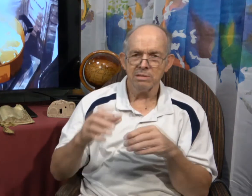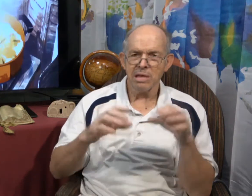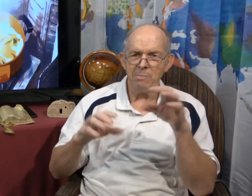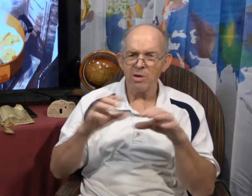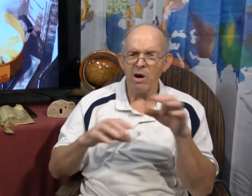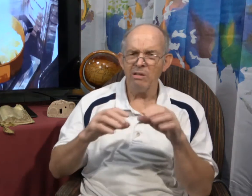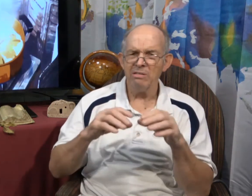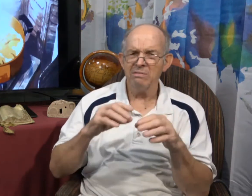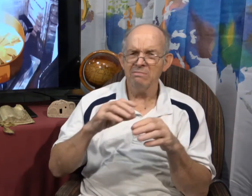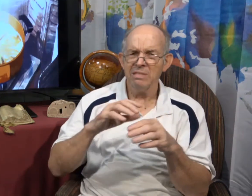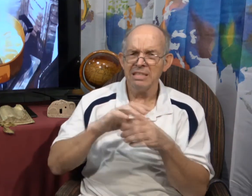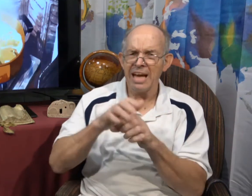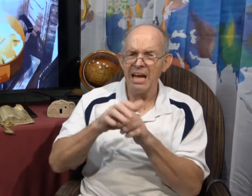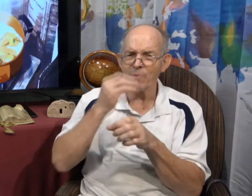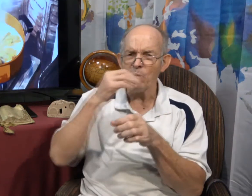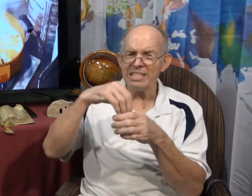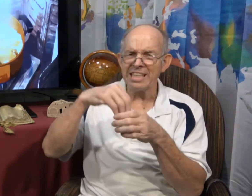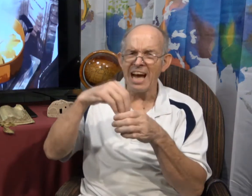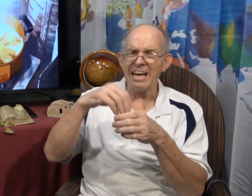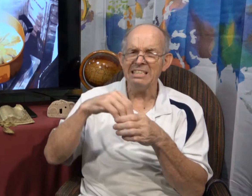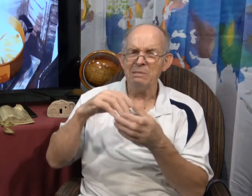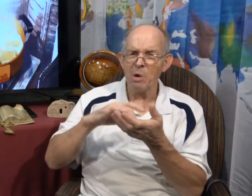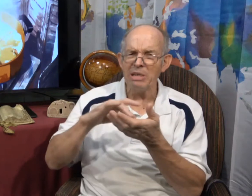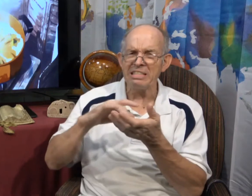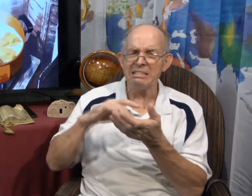Come to God. Can't feel his tired, purging.